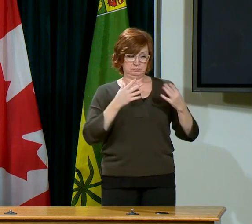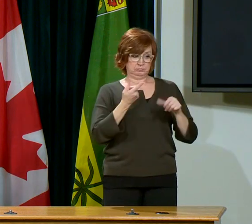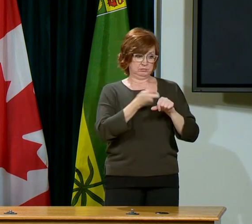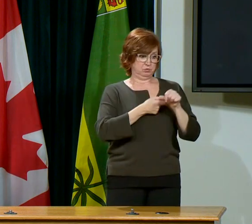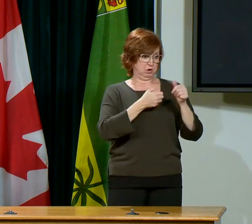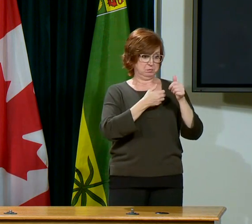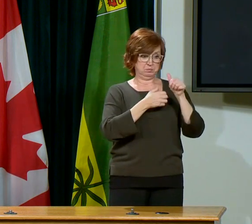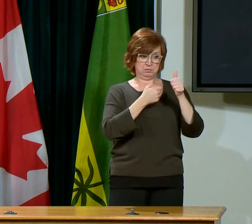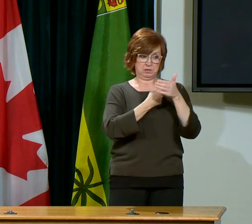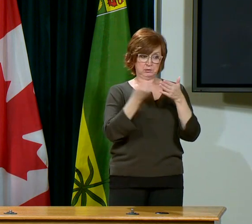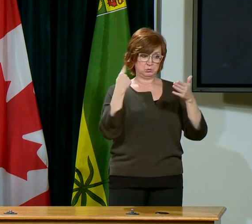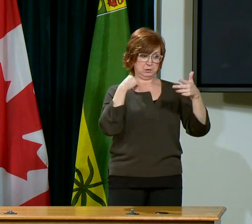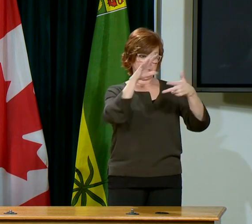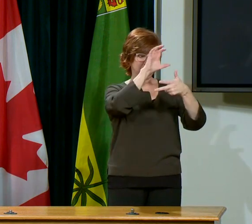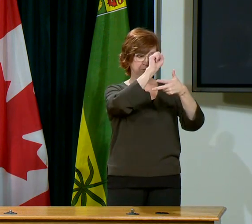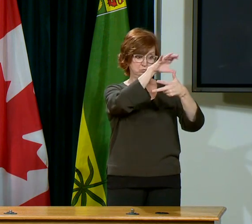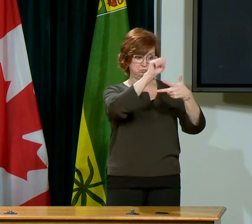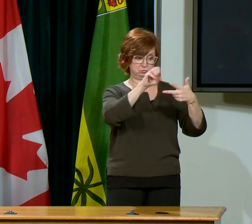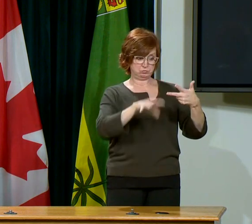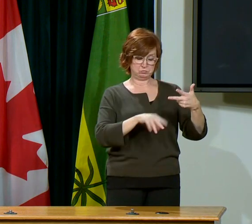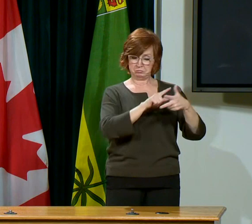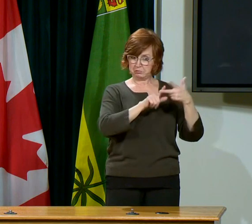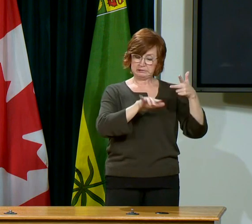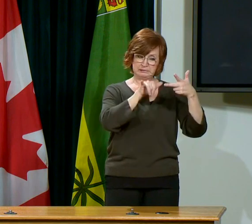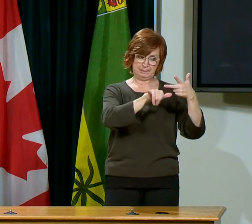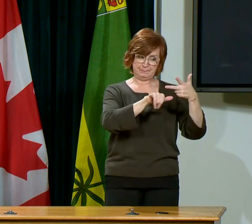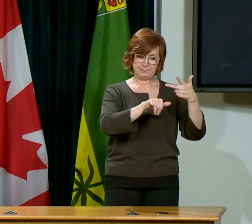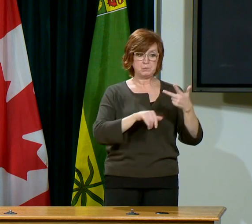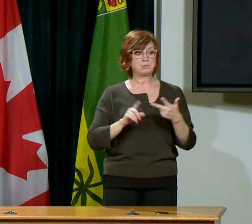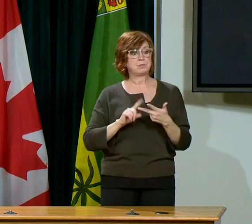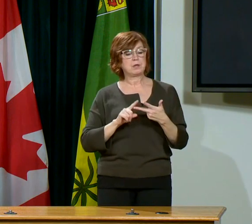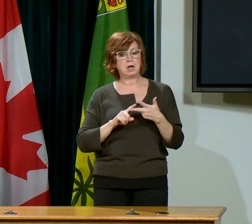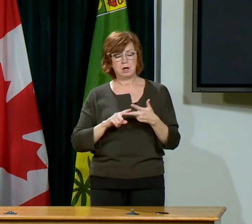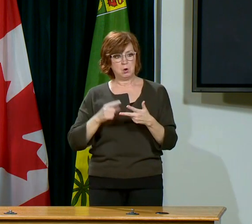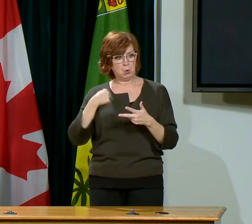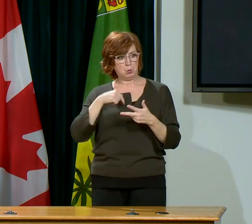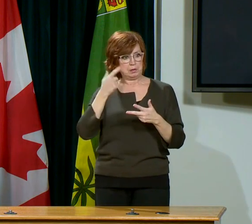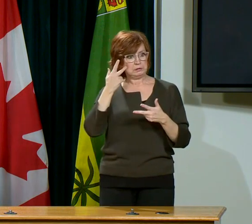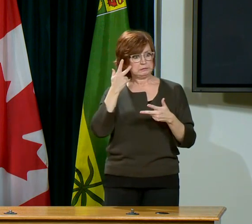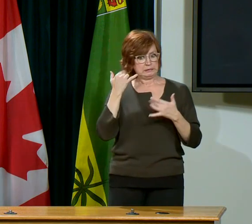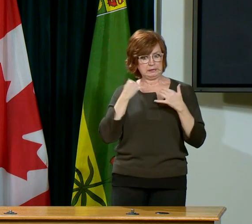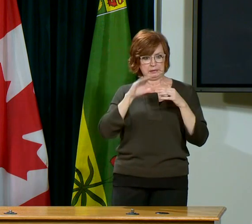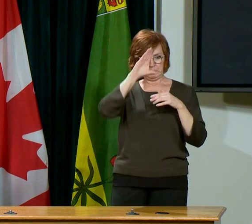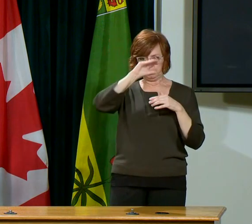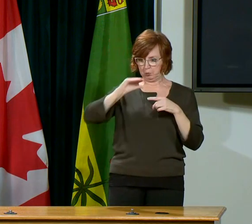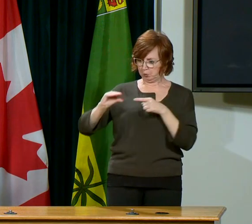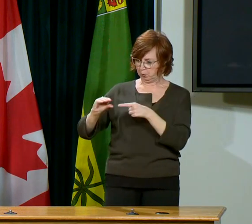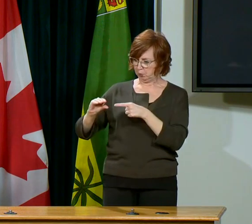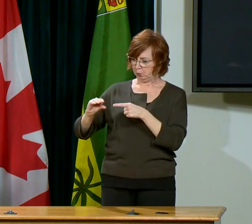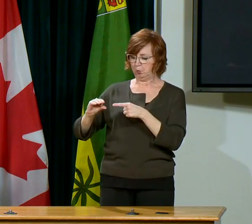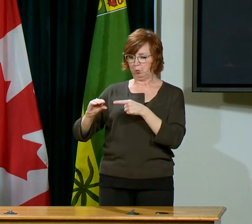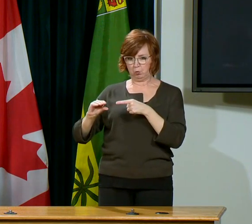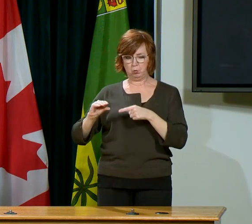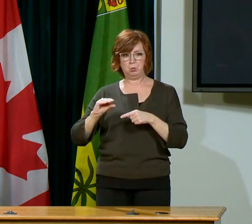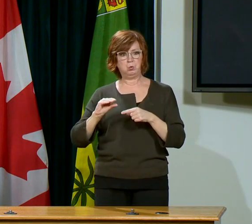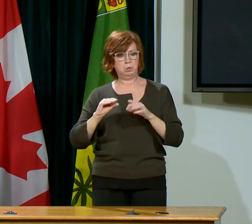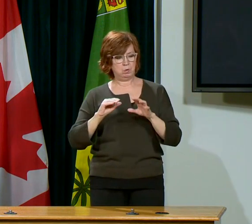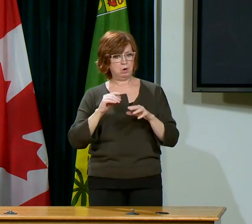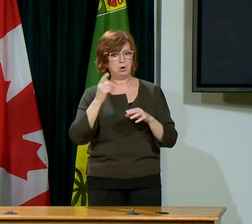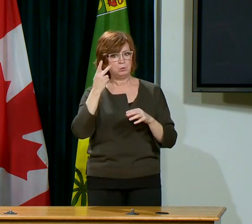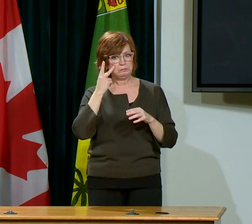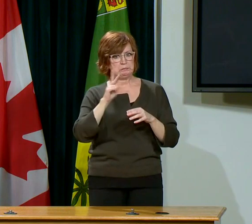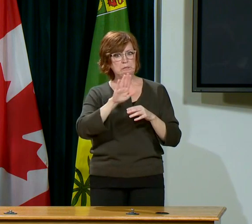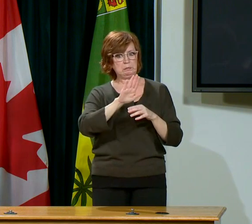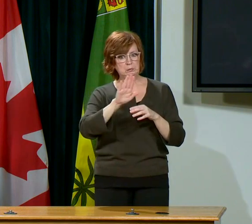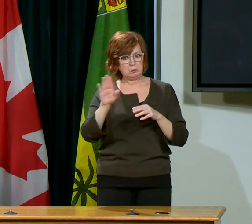week. There are encouraging signs of how the public distancing and the good work that our communities are doing